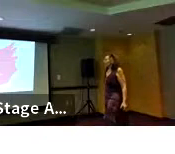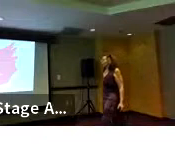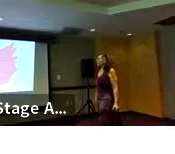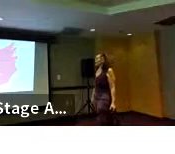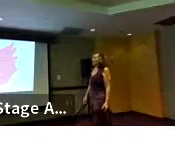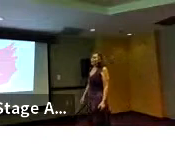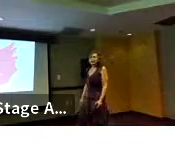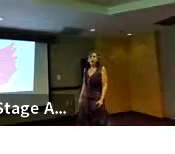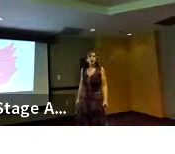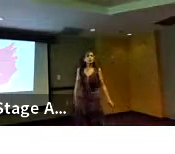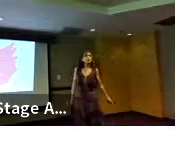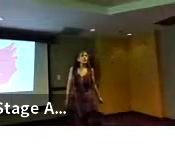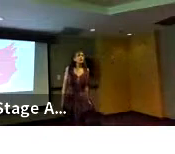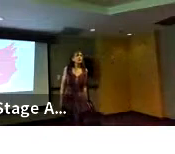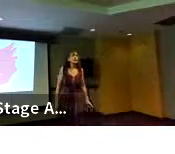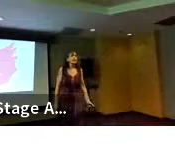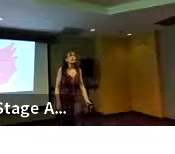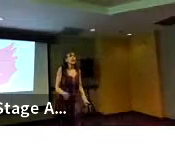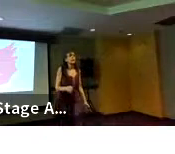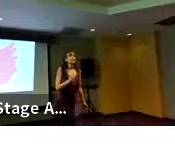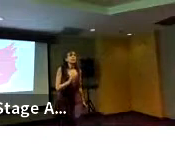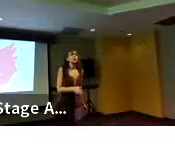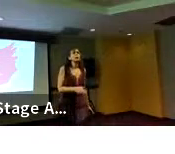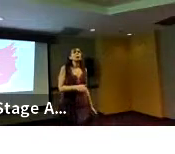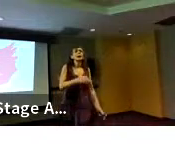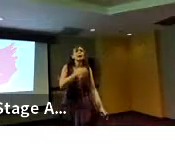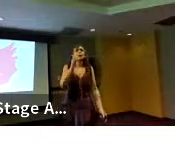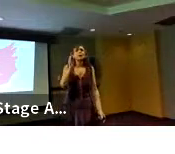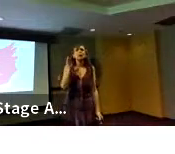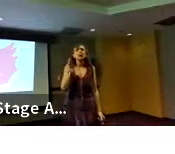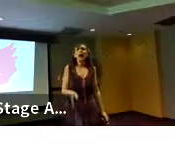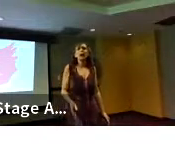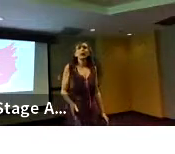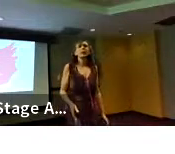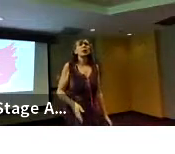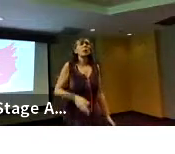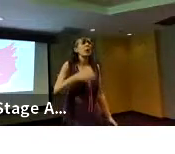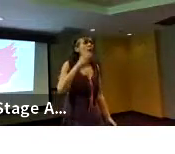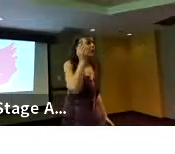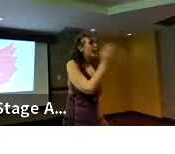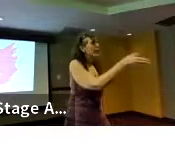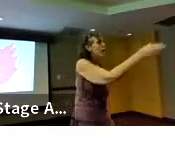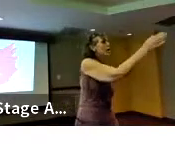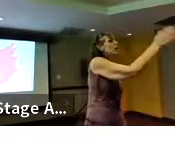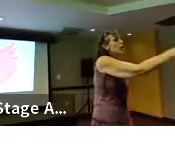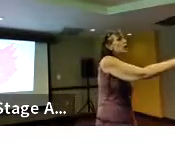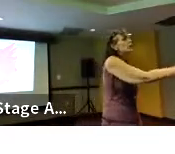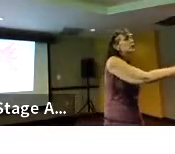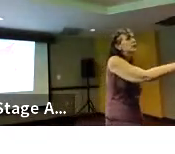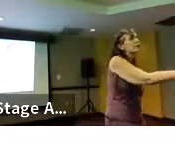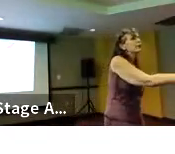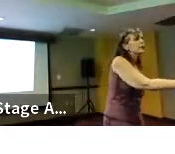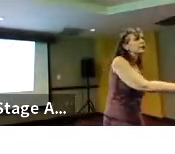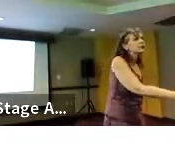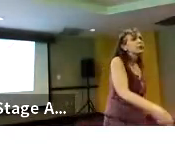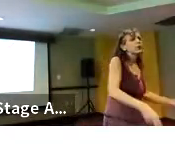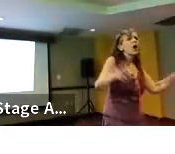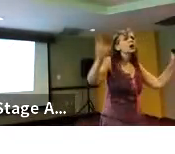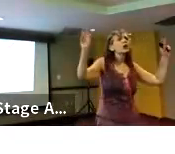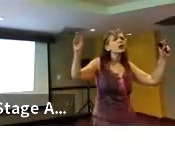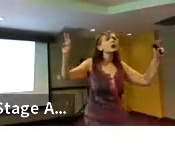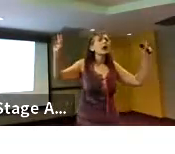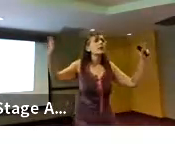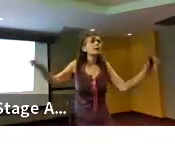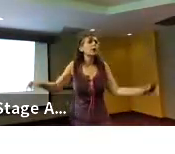Right on top of it. Okay, so diversity is absolutely in our personalities, the way we think, our neuro differences,